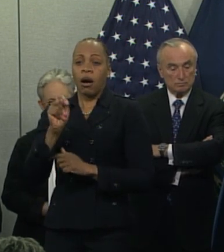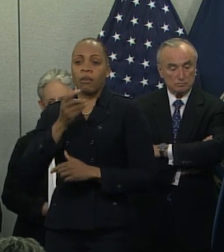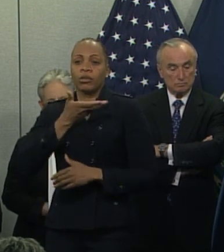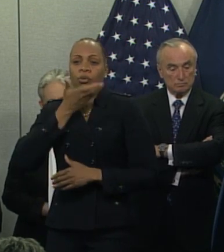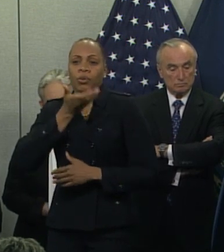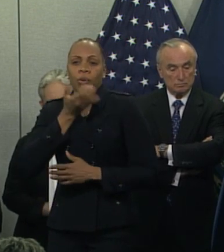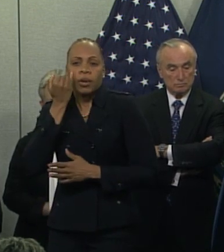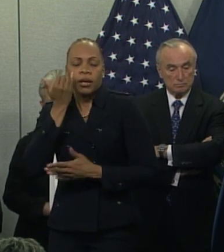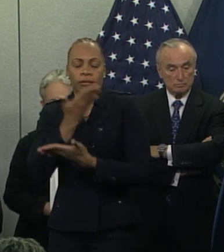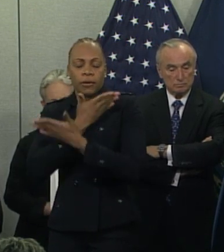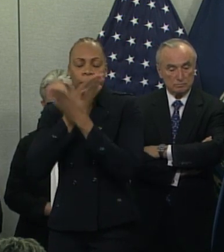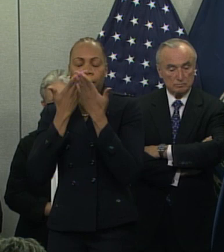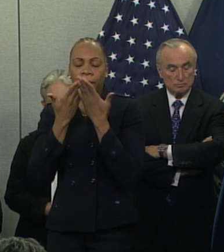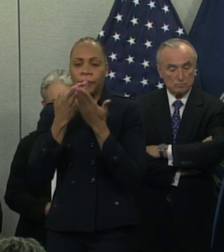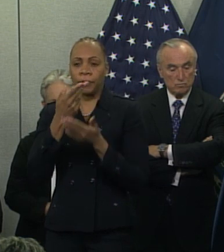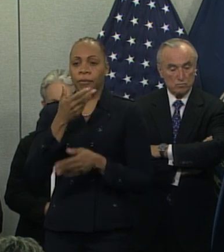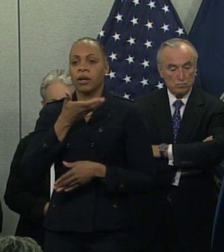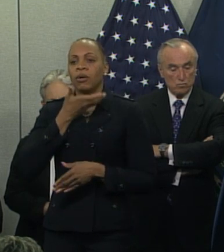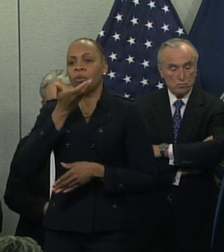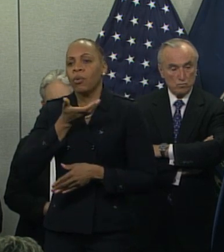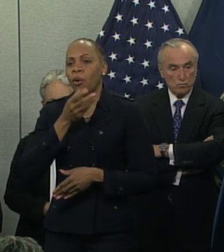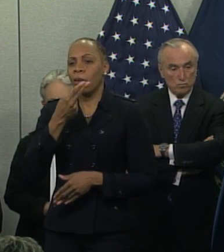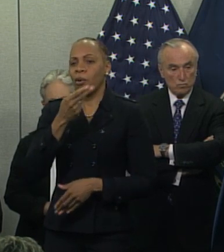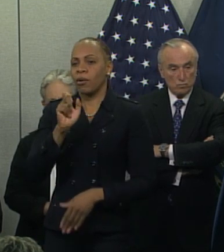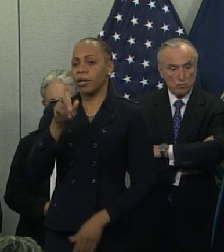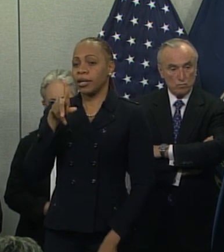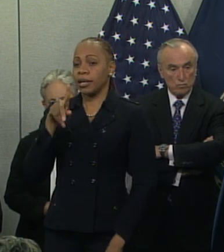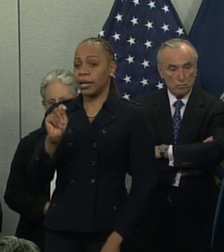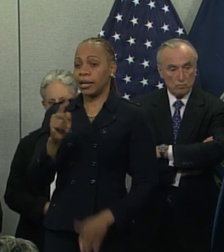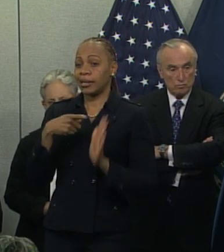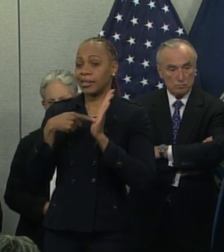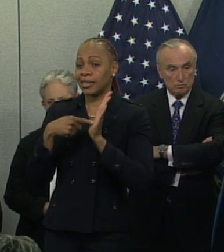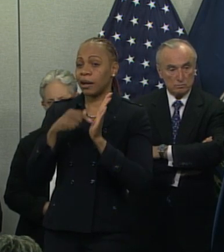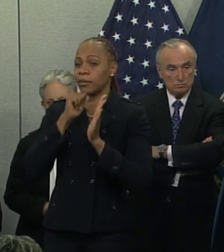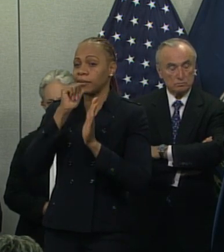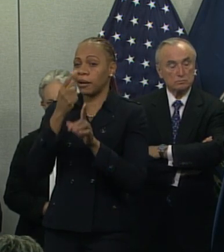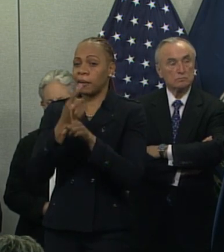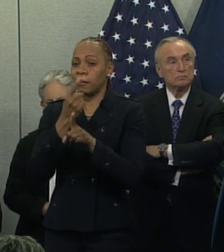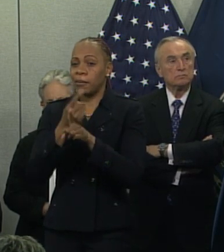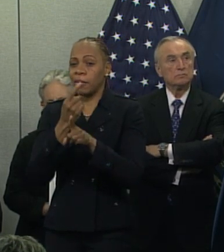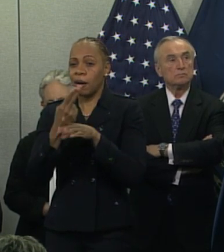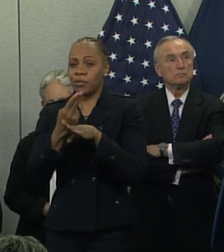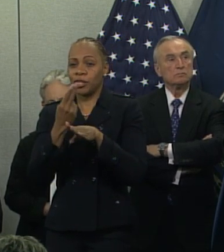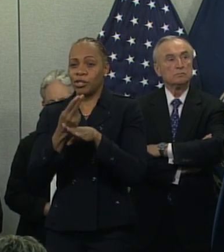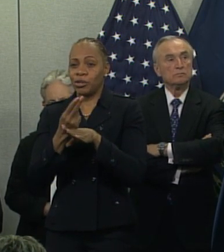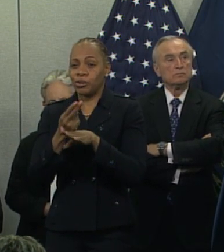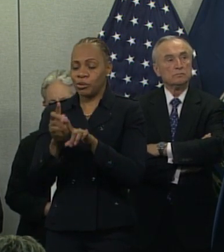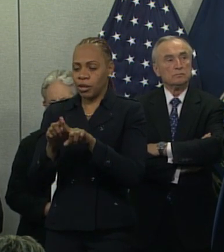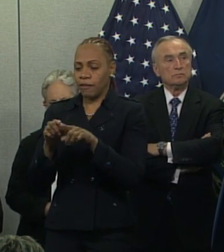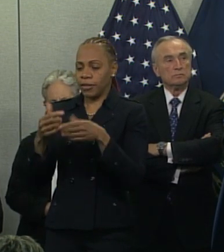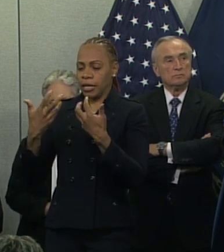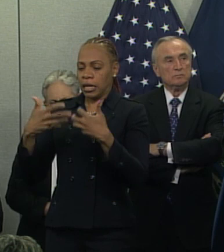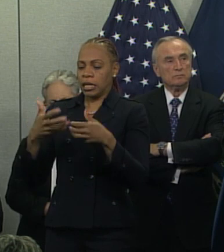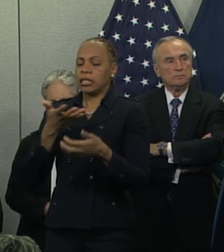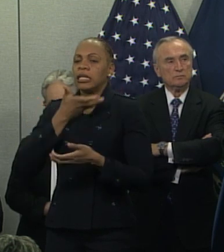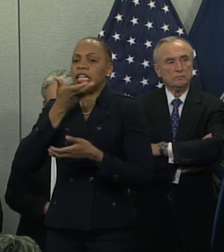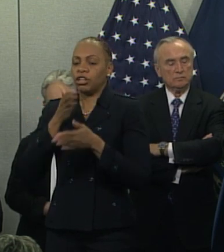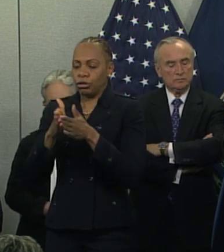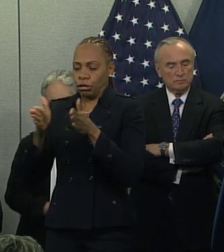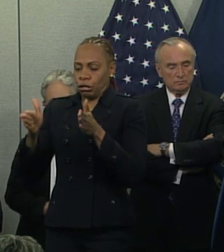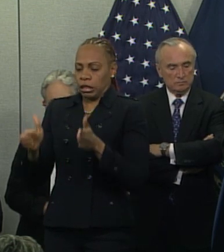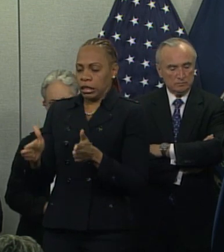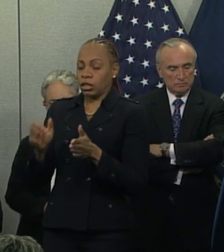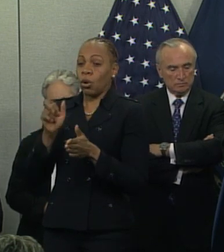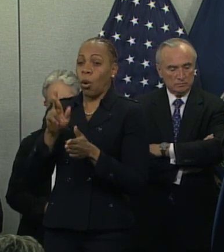heat available. This, for example, can include the improper use of space heaters and electric blankets, the overloading